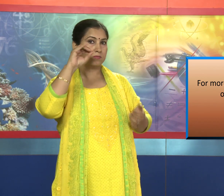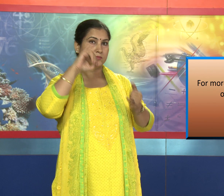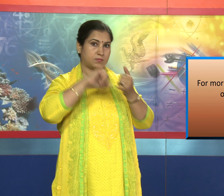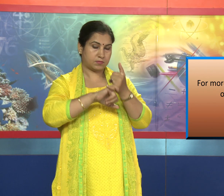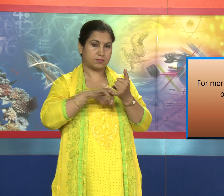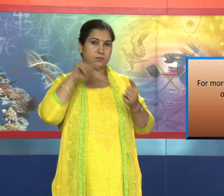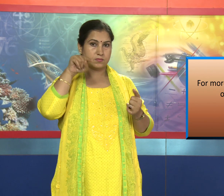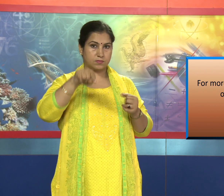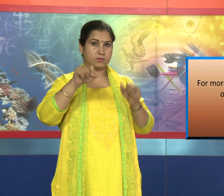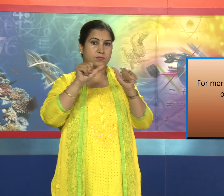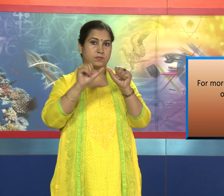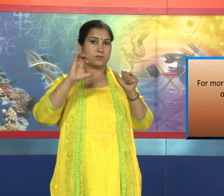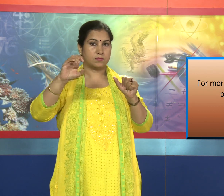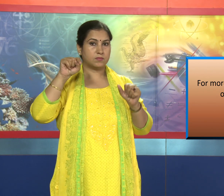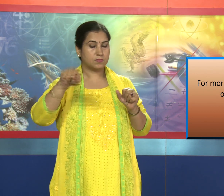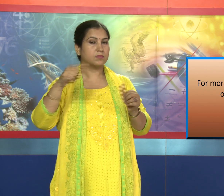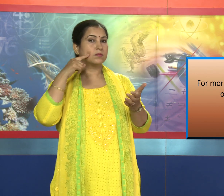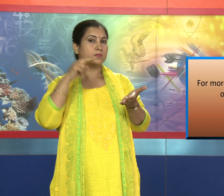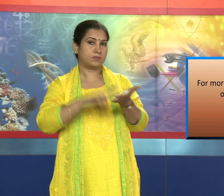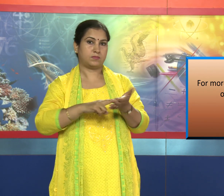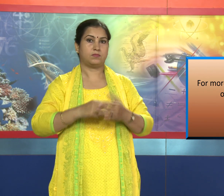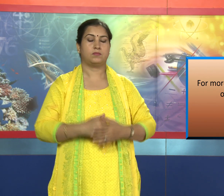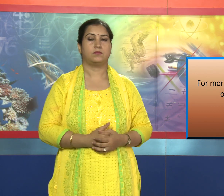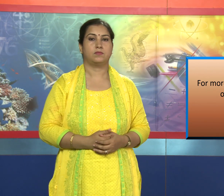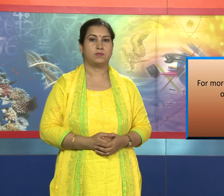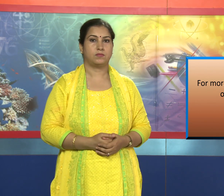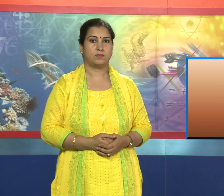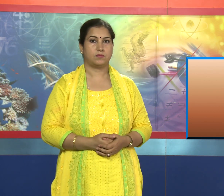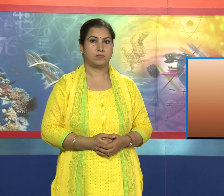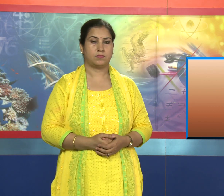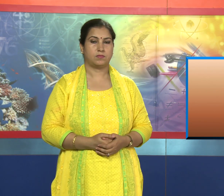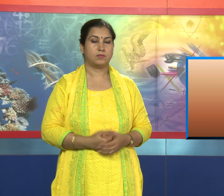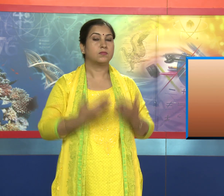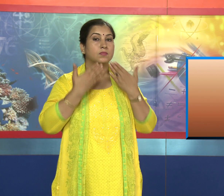www.nios.ac.in. Thank you for watching.